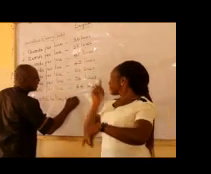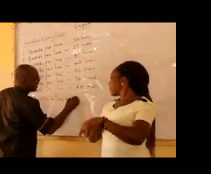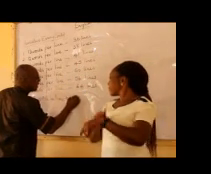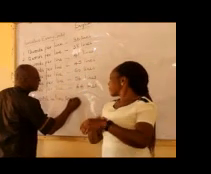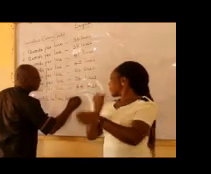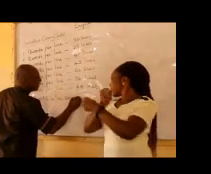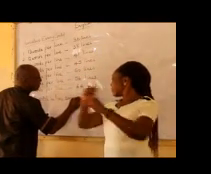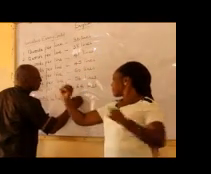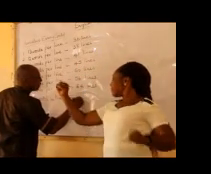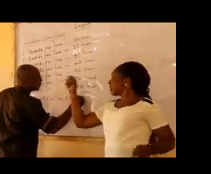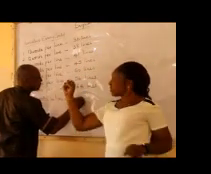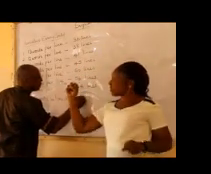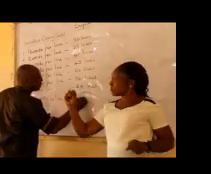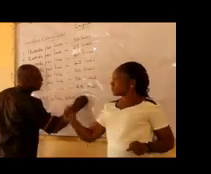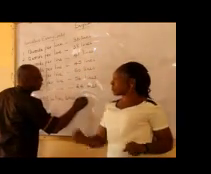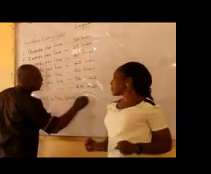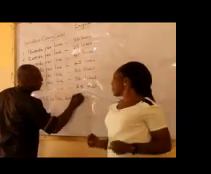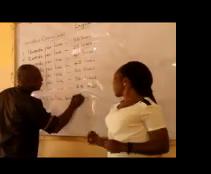9.